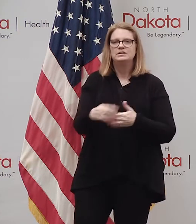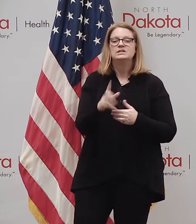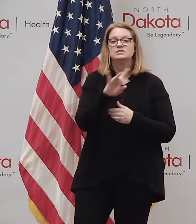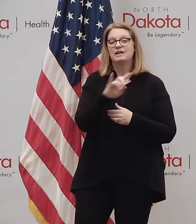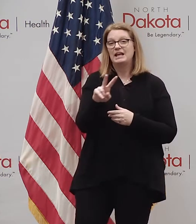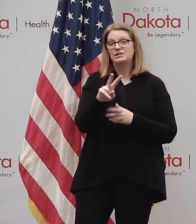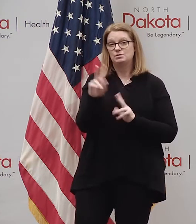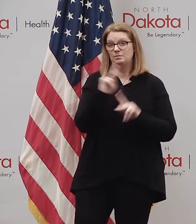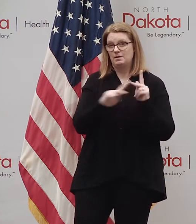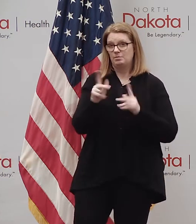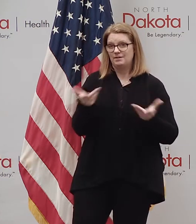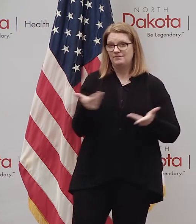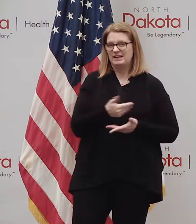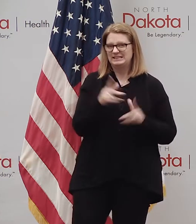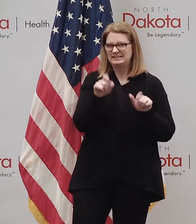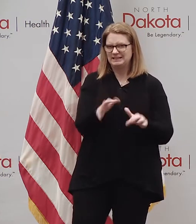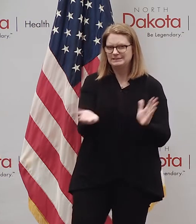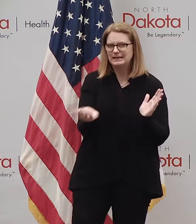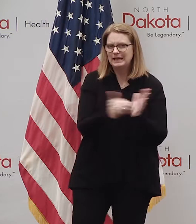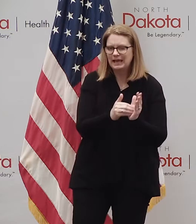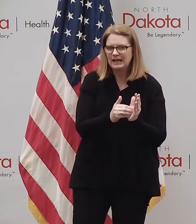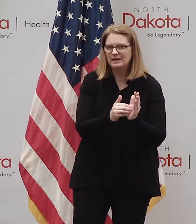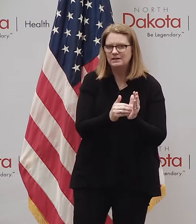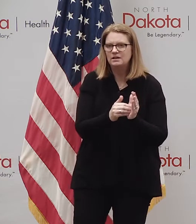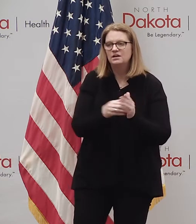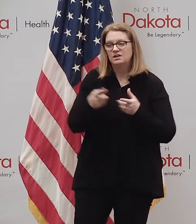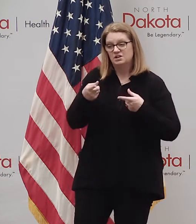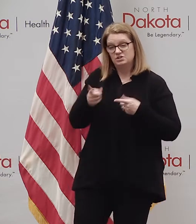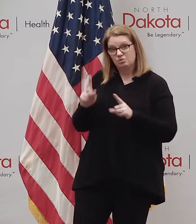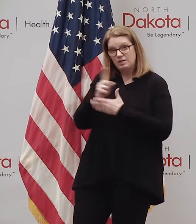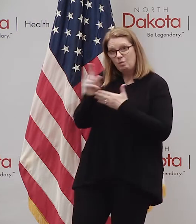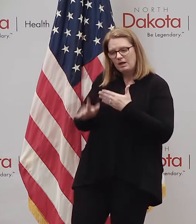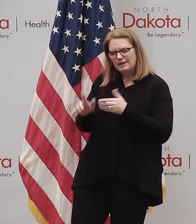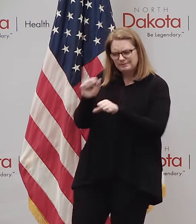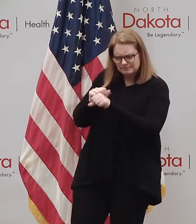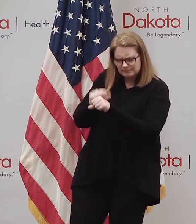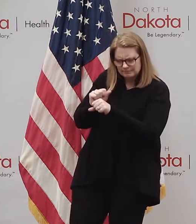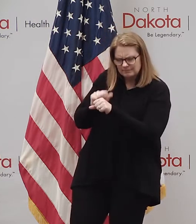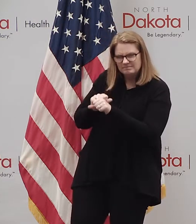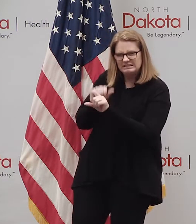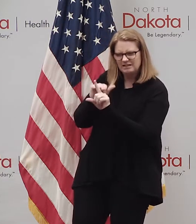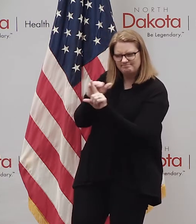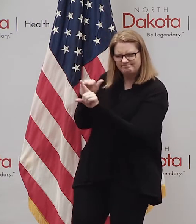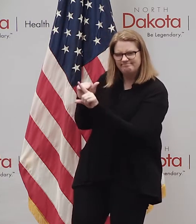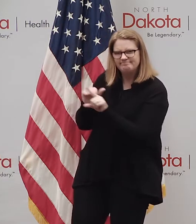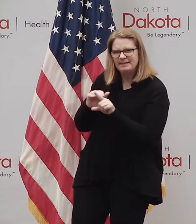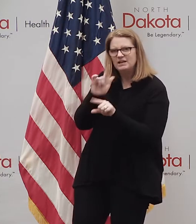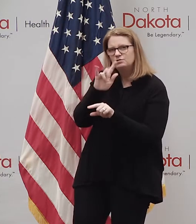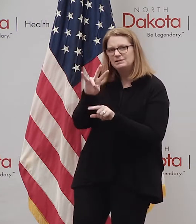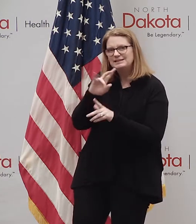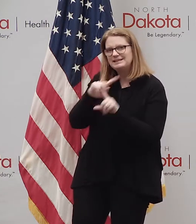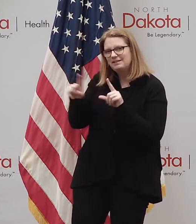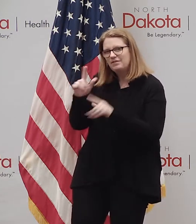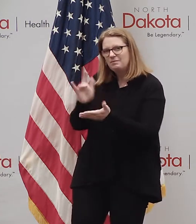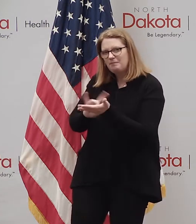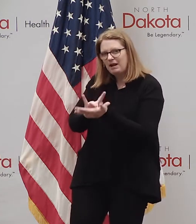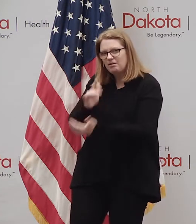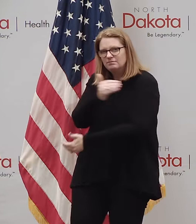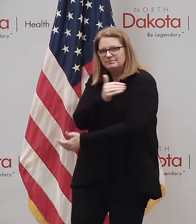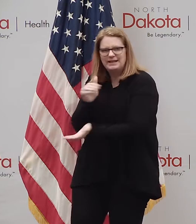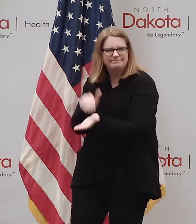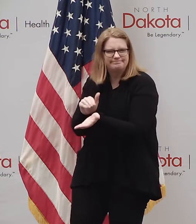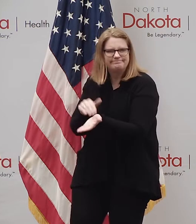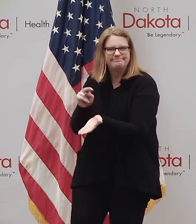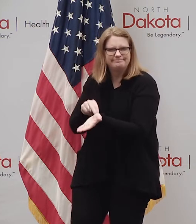were invited to retest. A team worked over the weekend. They notified 27 different medical providers, and those